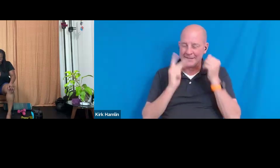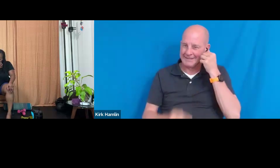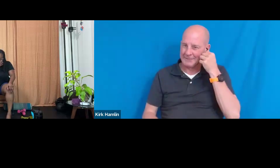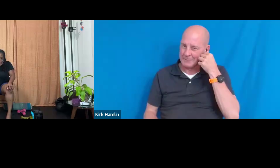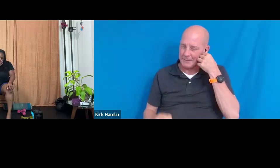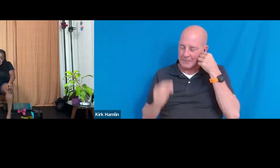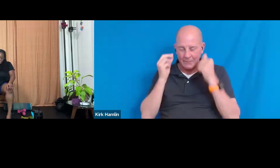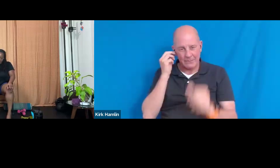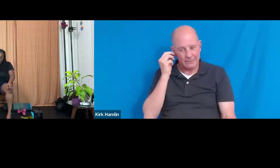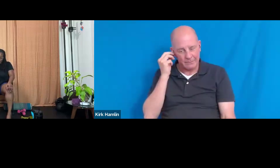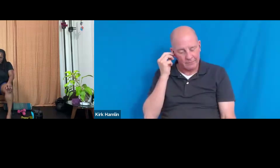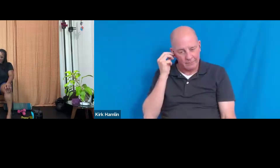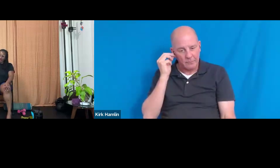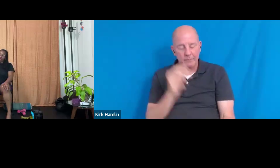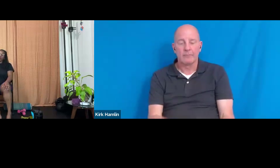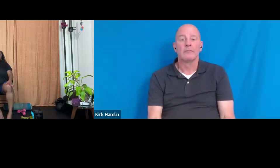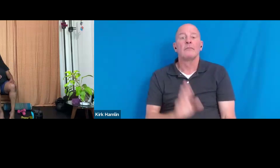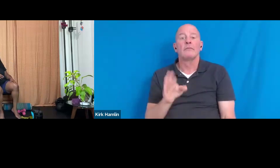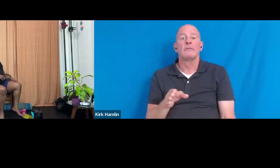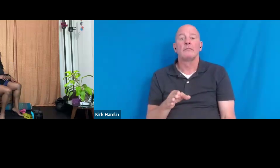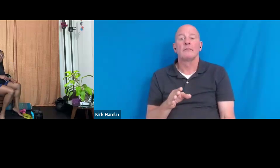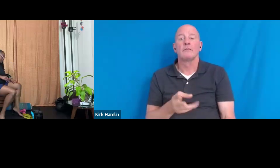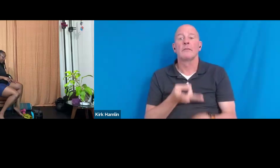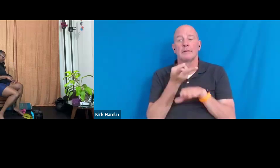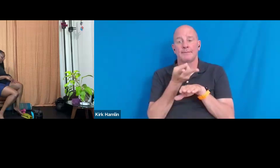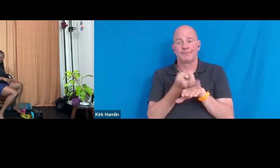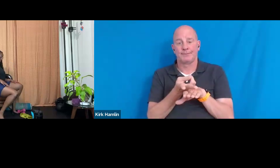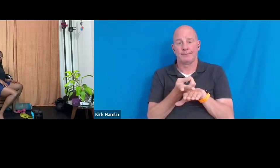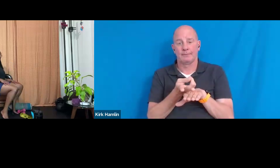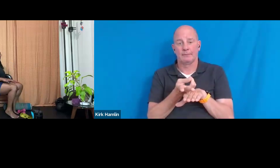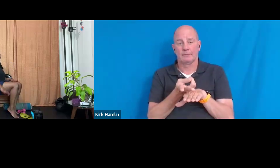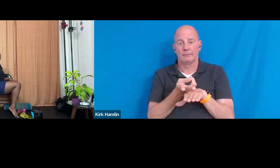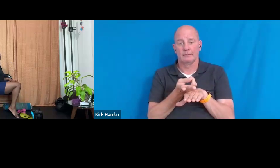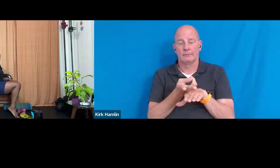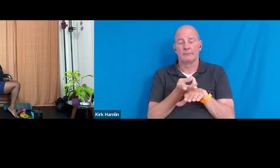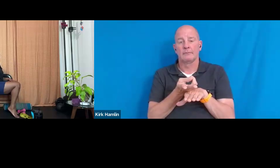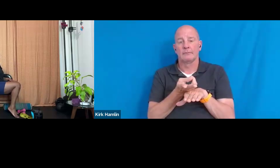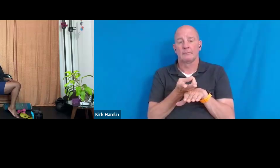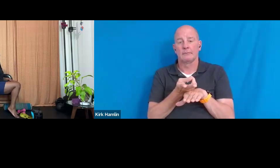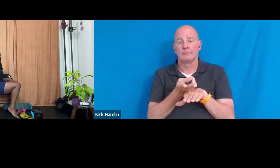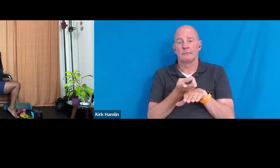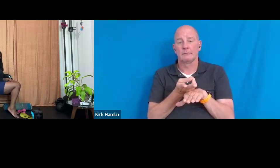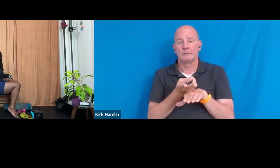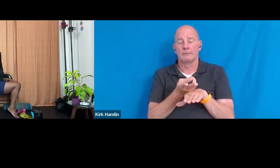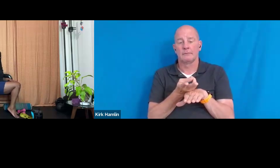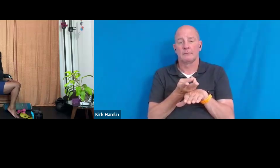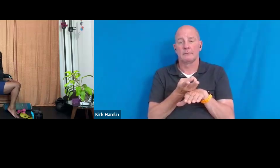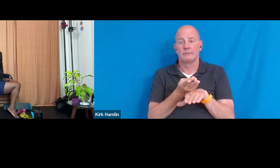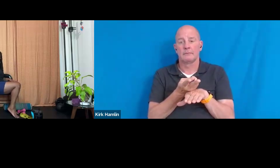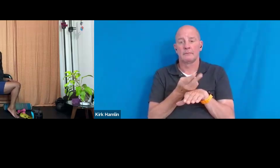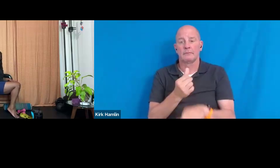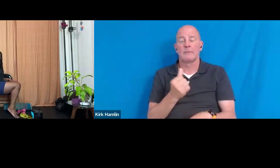So if you are laying on the ground or your bed, whatever, what have you, the surface is on your